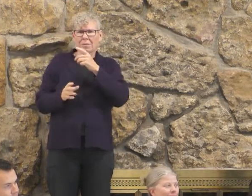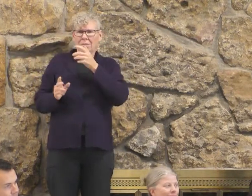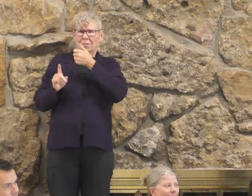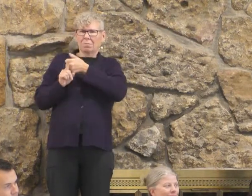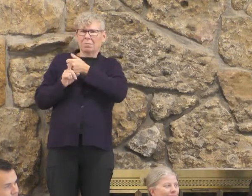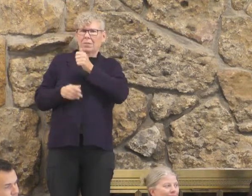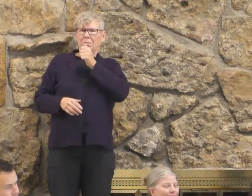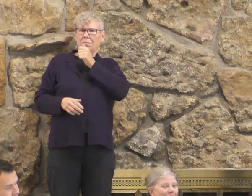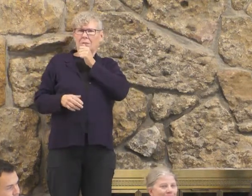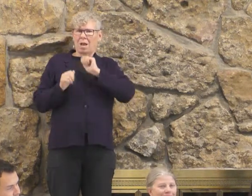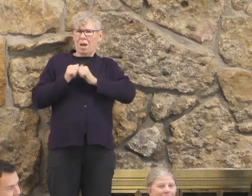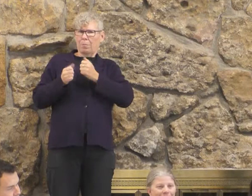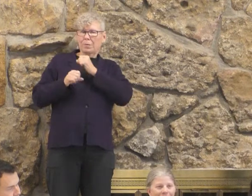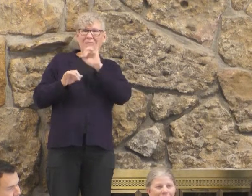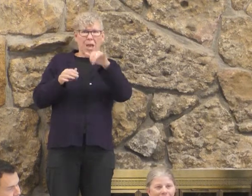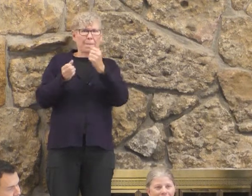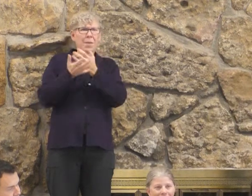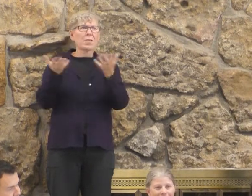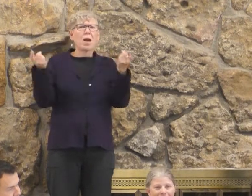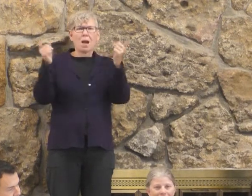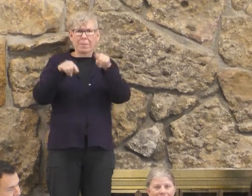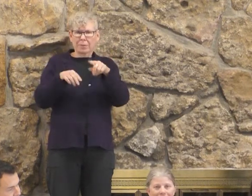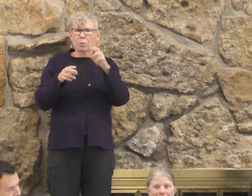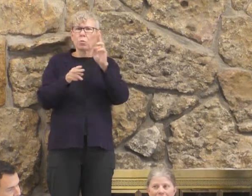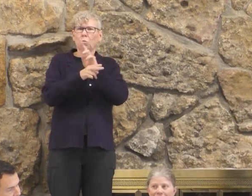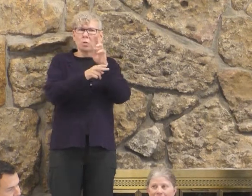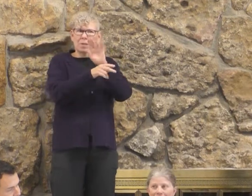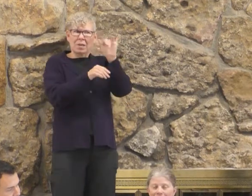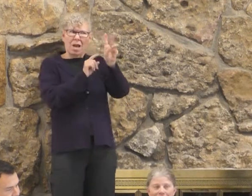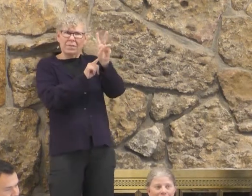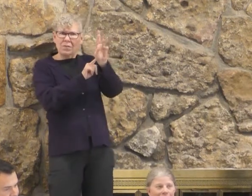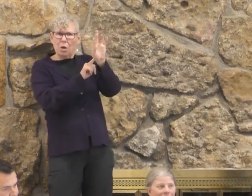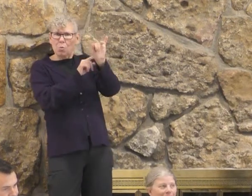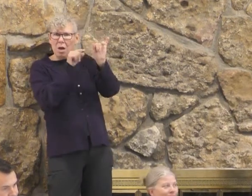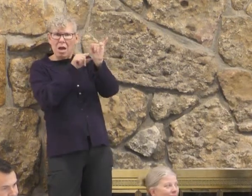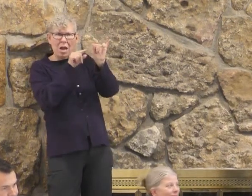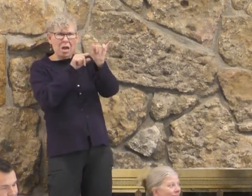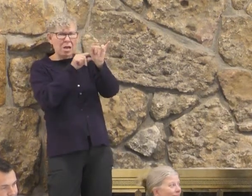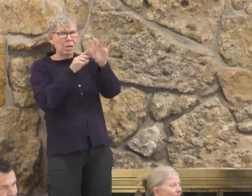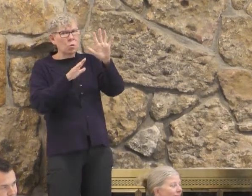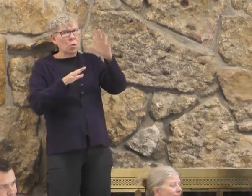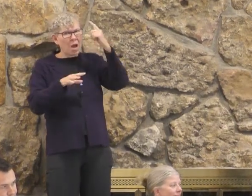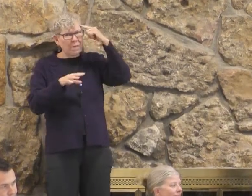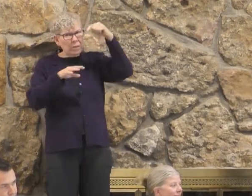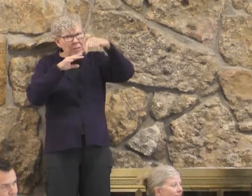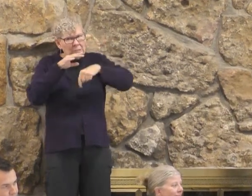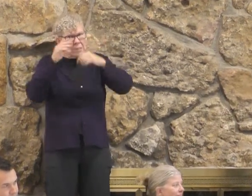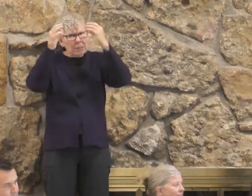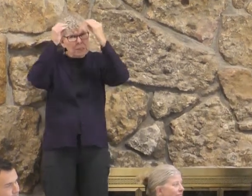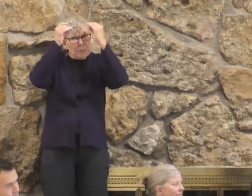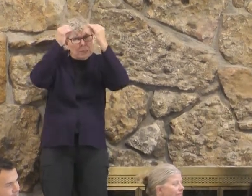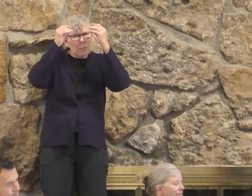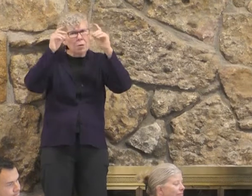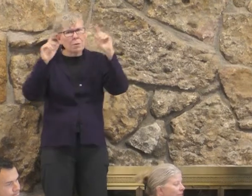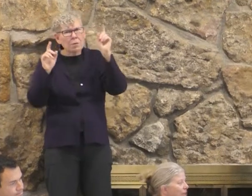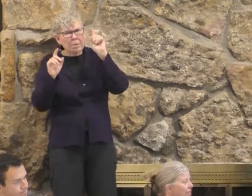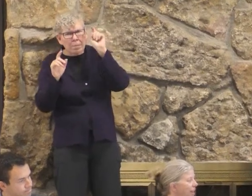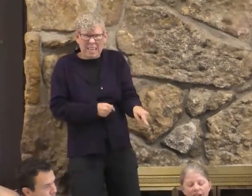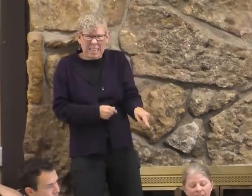that have to be taken into consideration as well. So I think that was it.